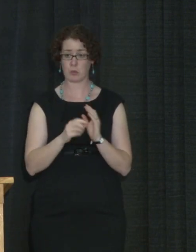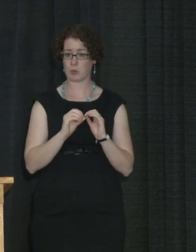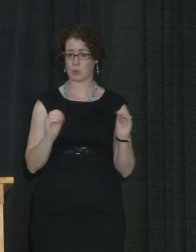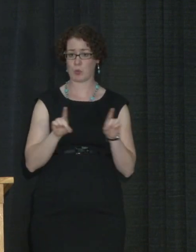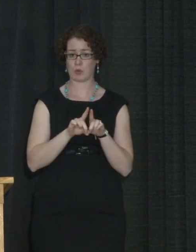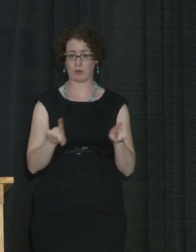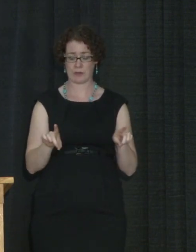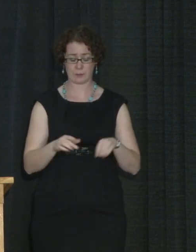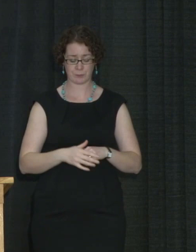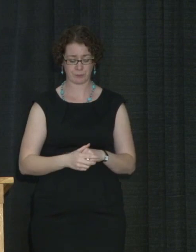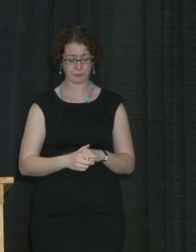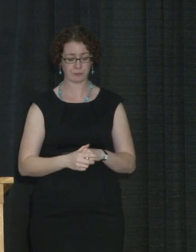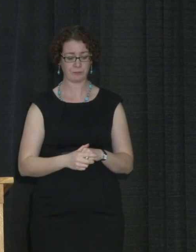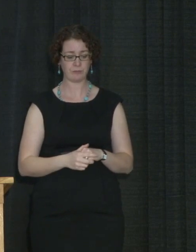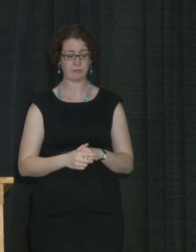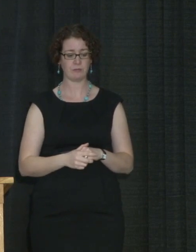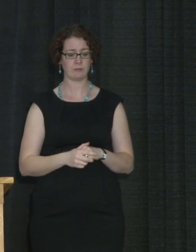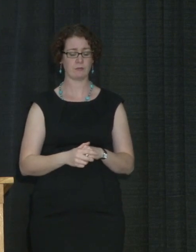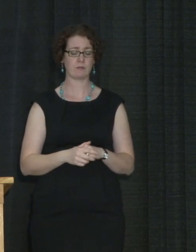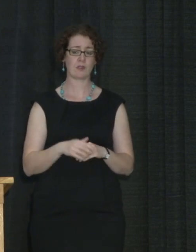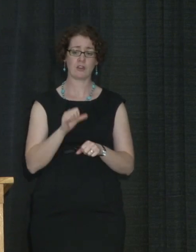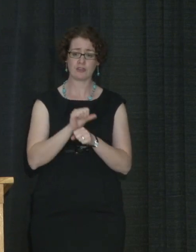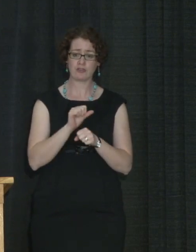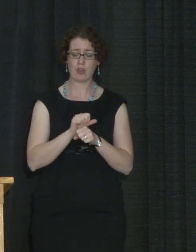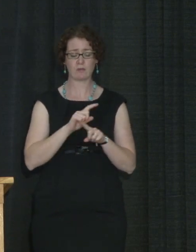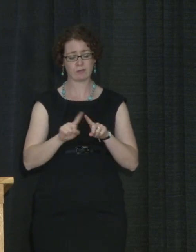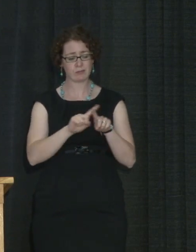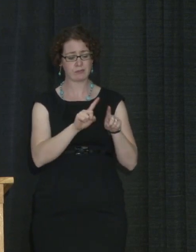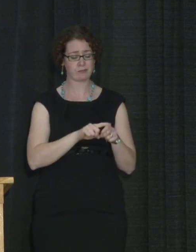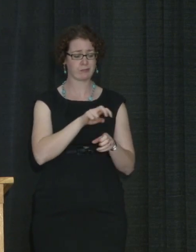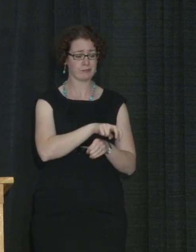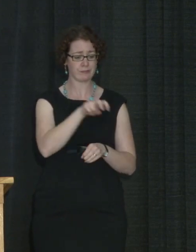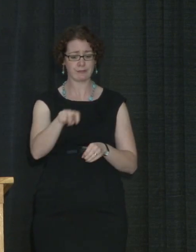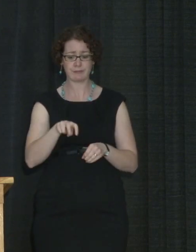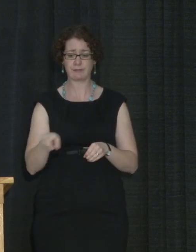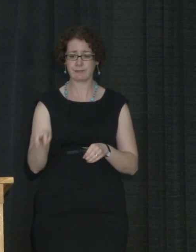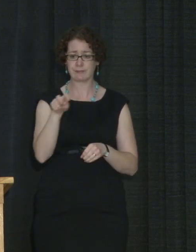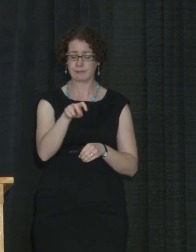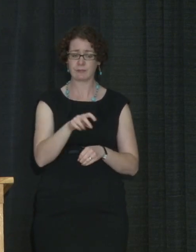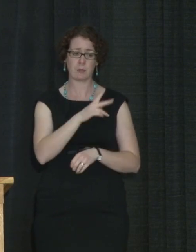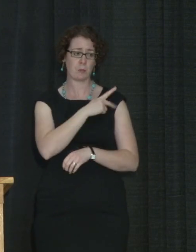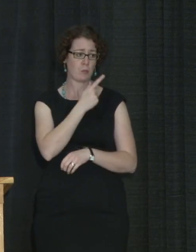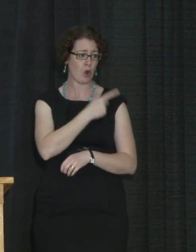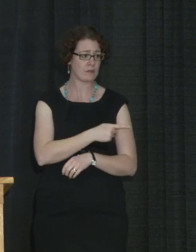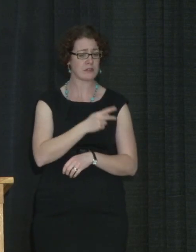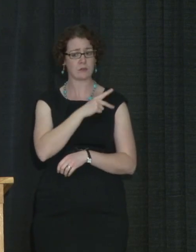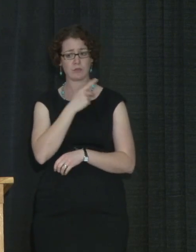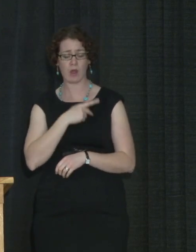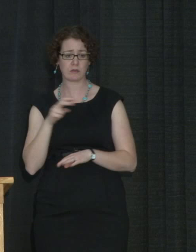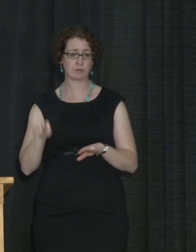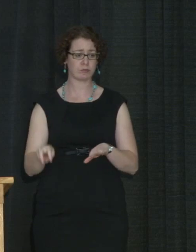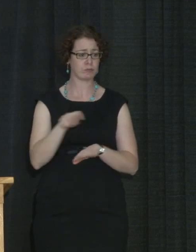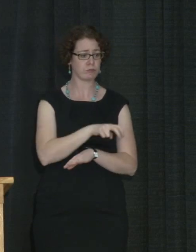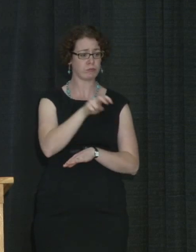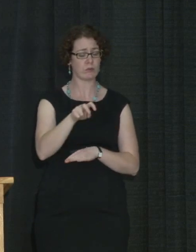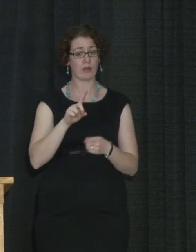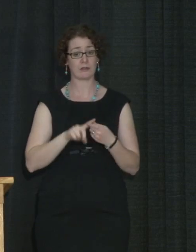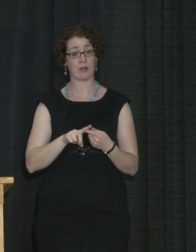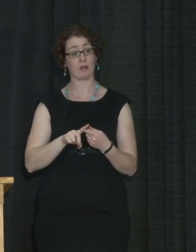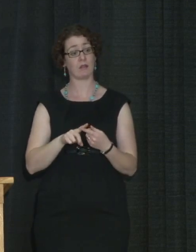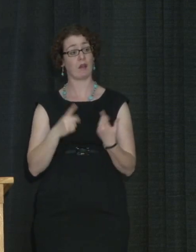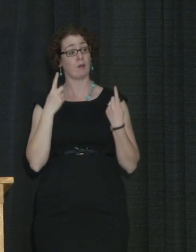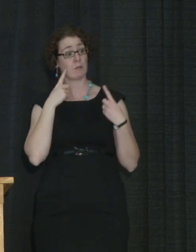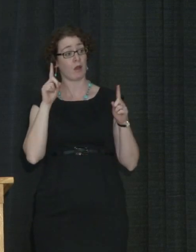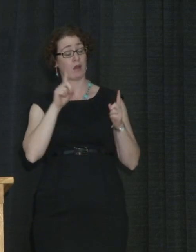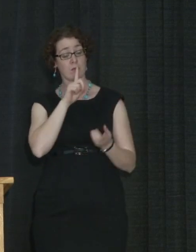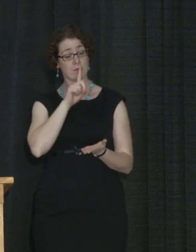degree. I jumped from job to job, from province to province, from coast to coast, until I fell in love